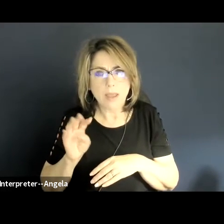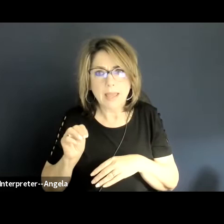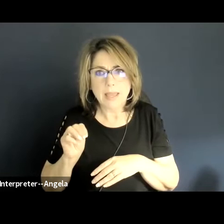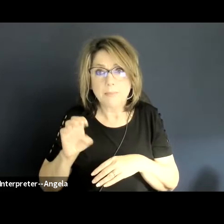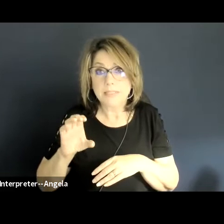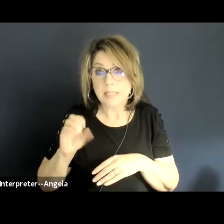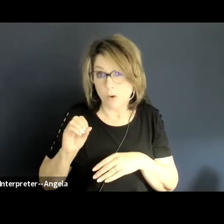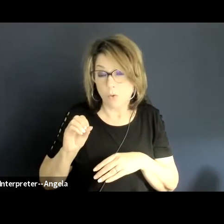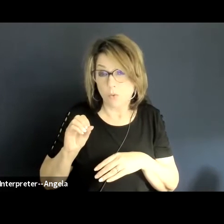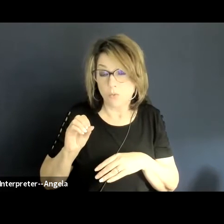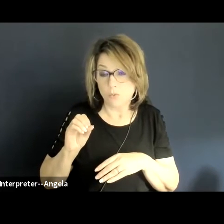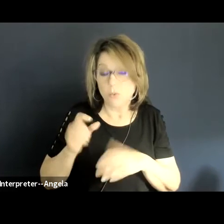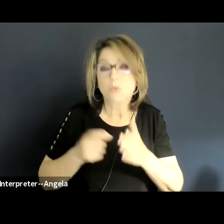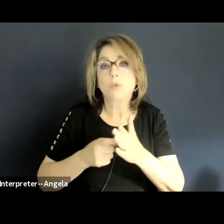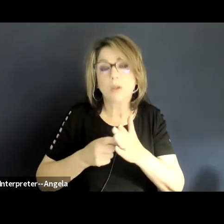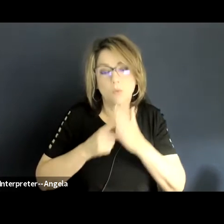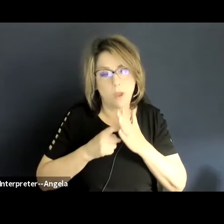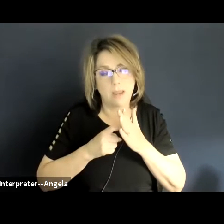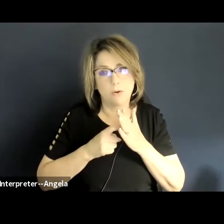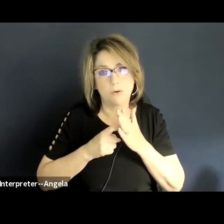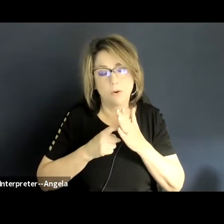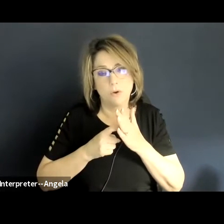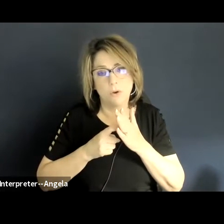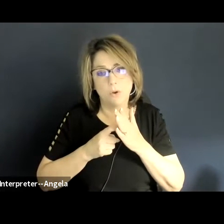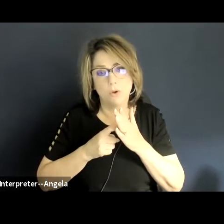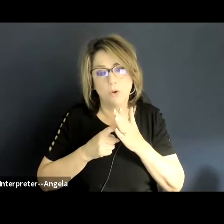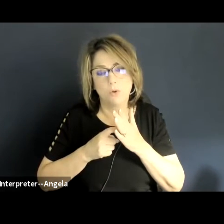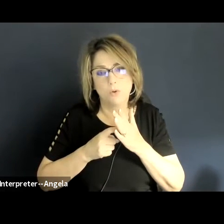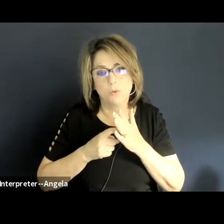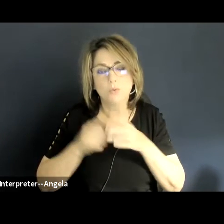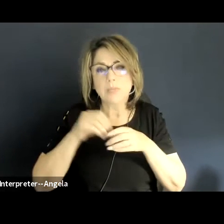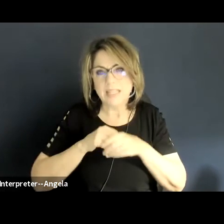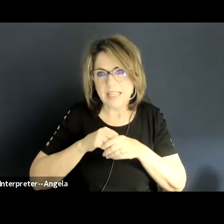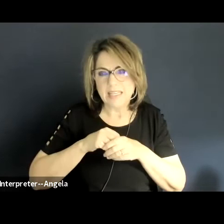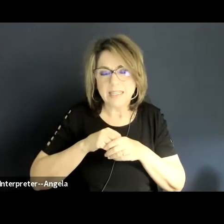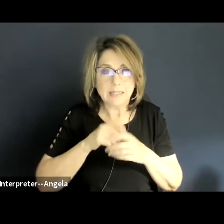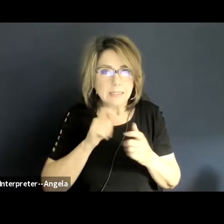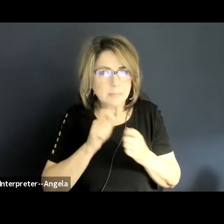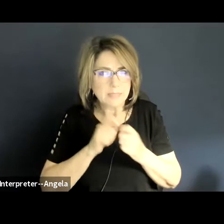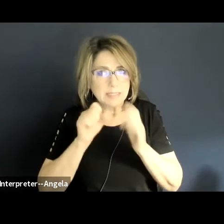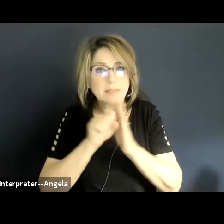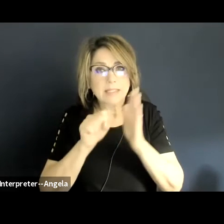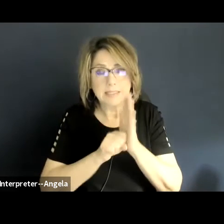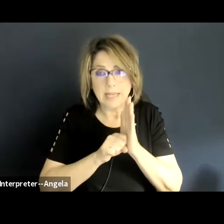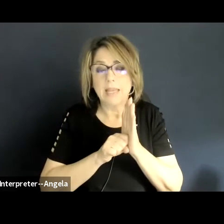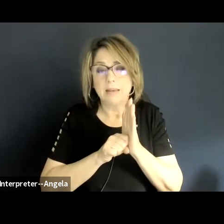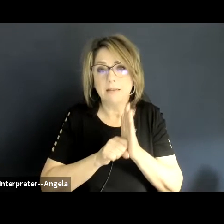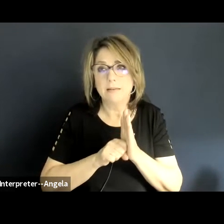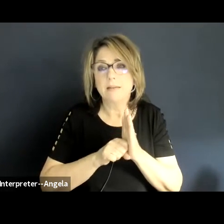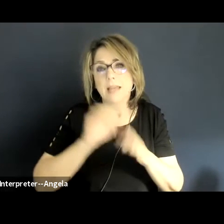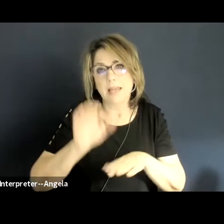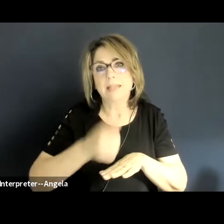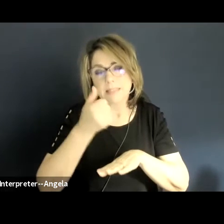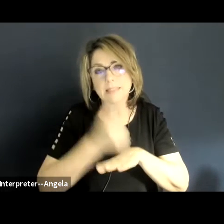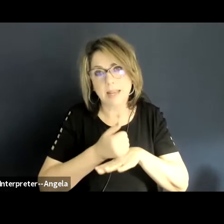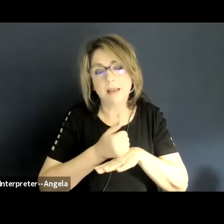MCOs that are required to be within a specific state, and that is set forth by Centers for Medicaid